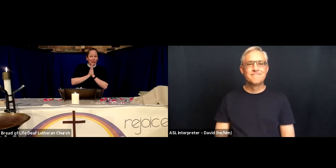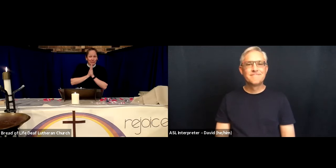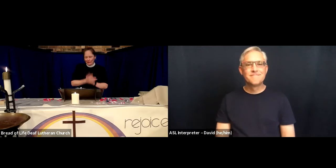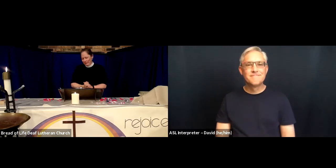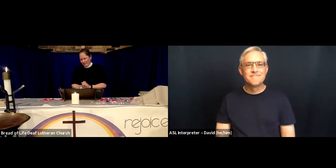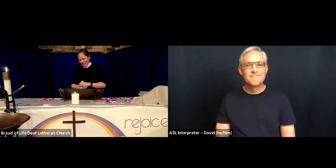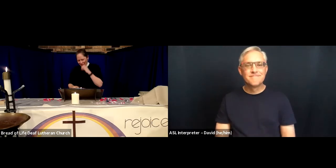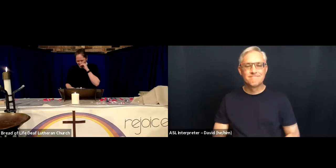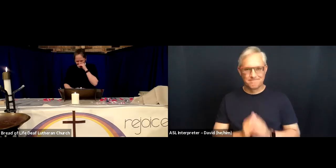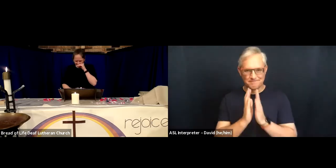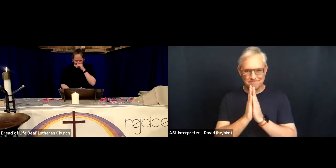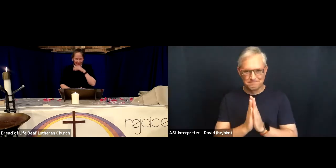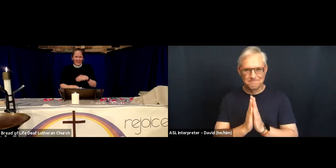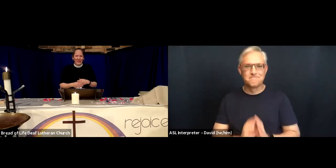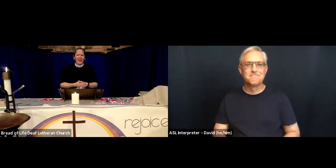Amen.